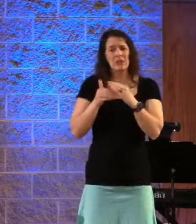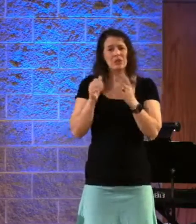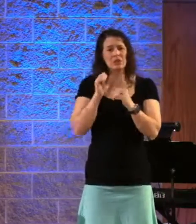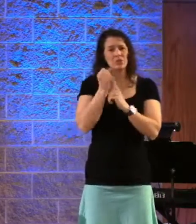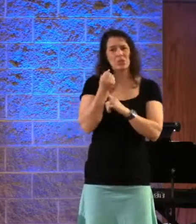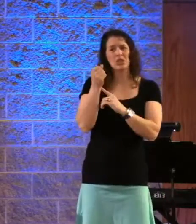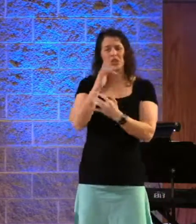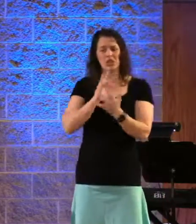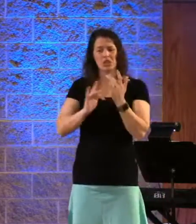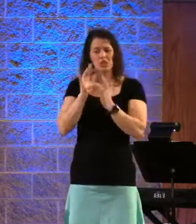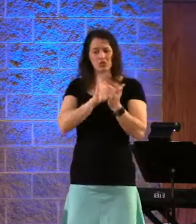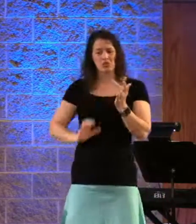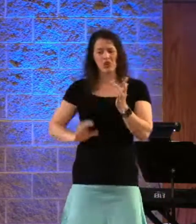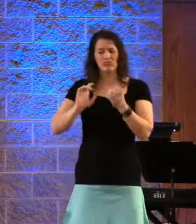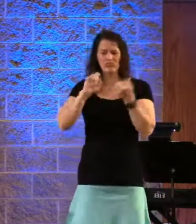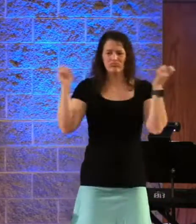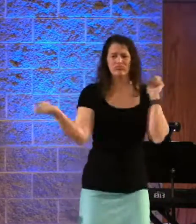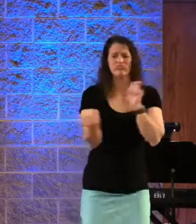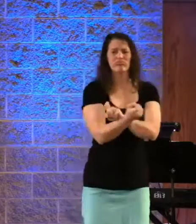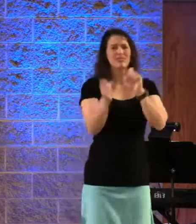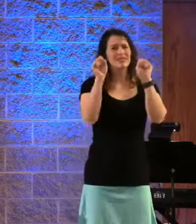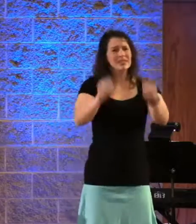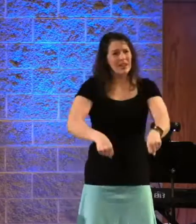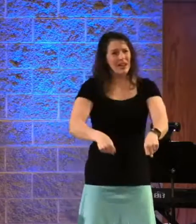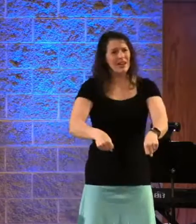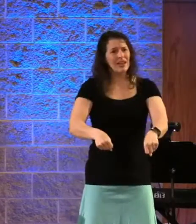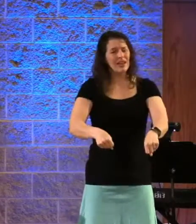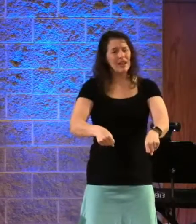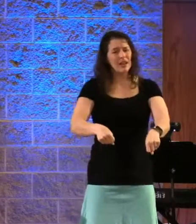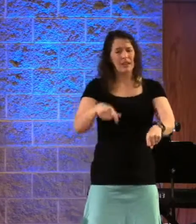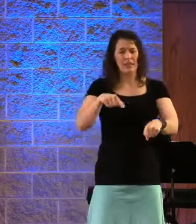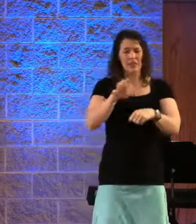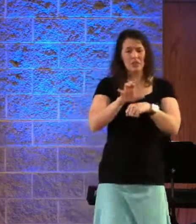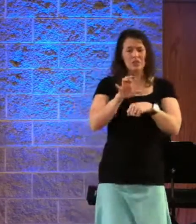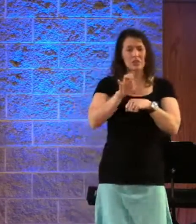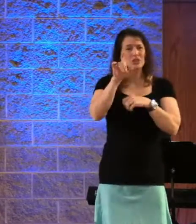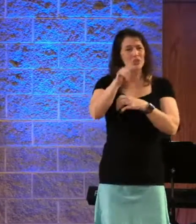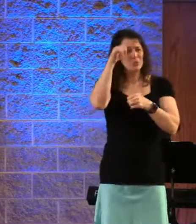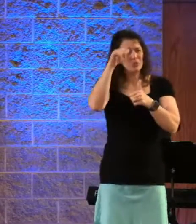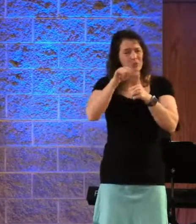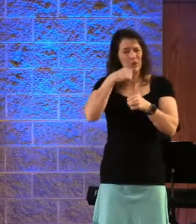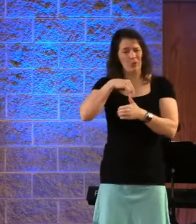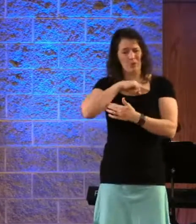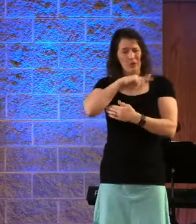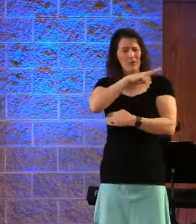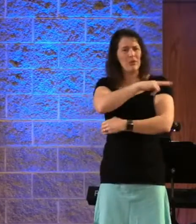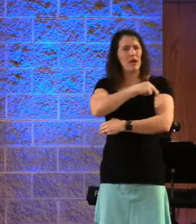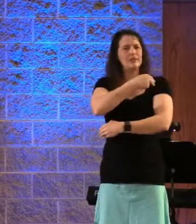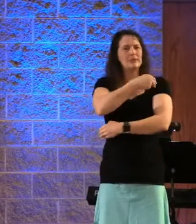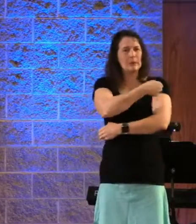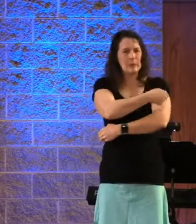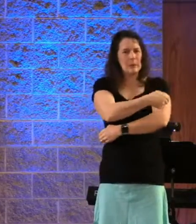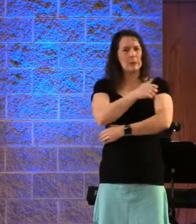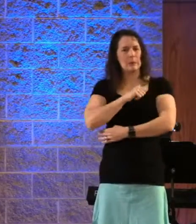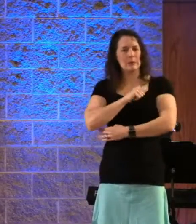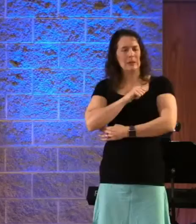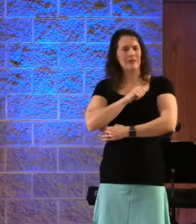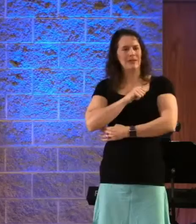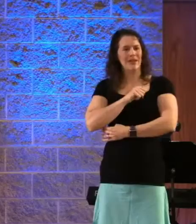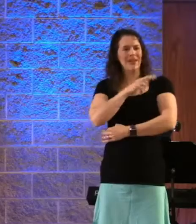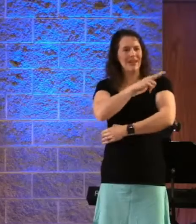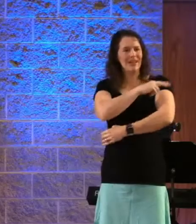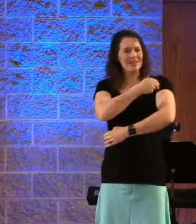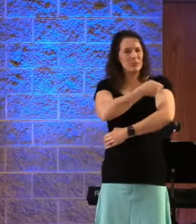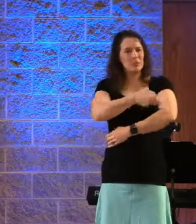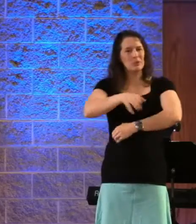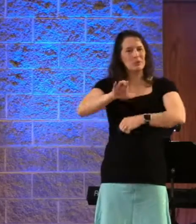have to always remember, more than anything else, that we are a hospital. Our church is a hospital. It's not a